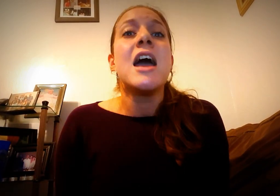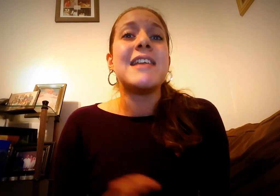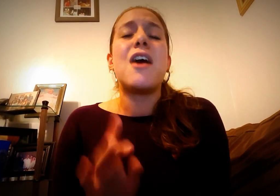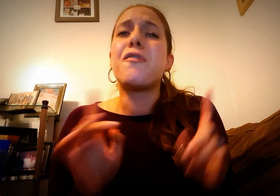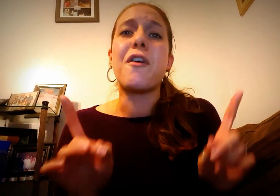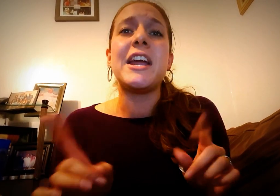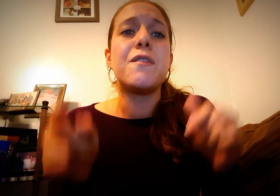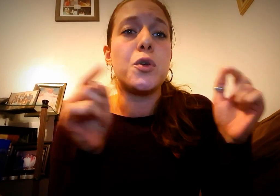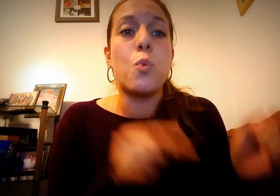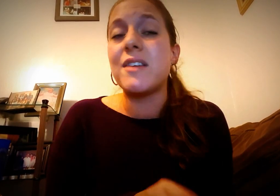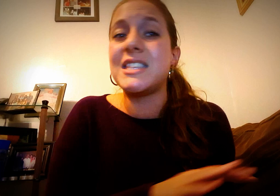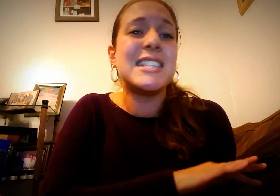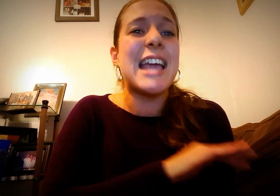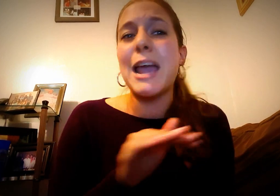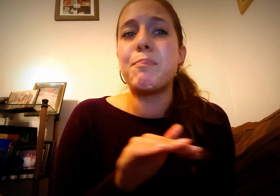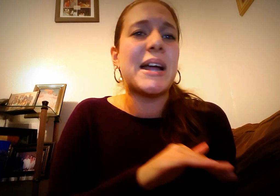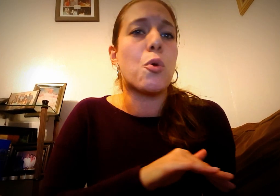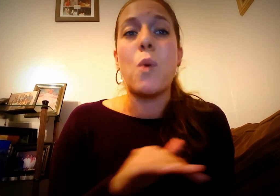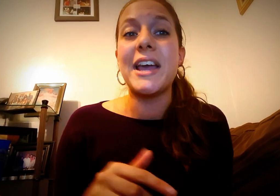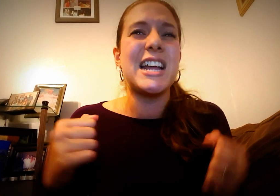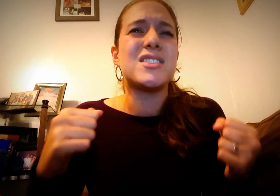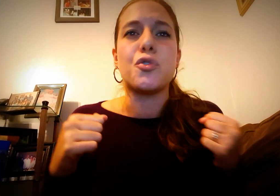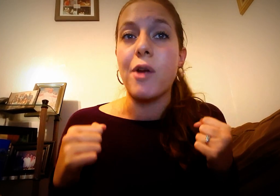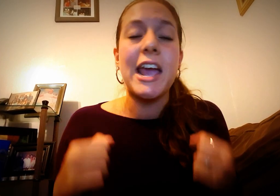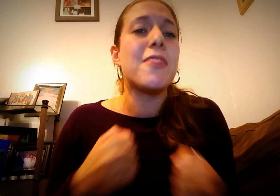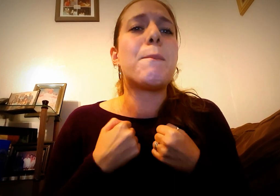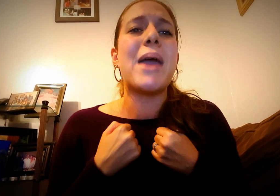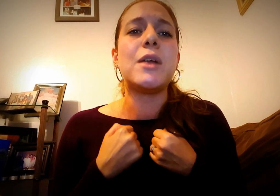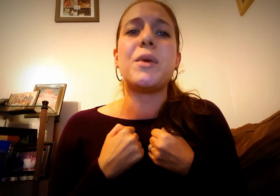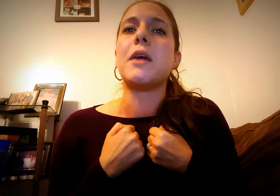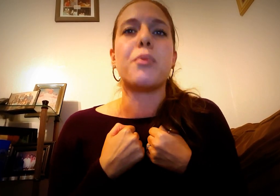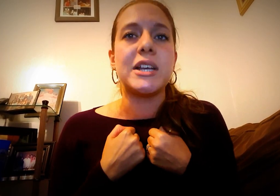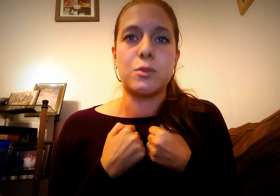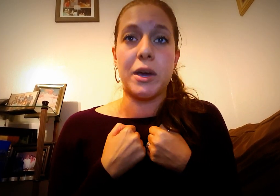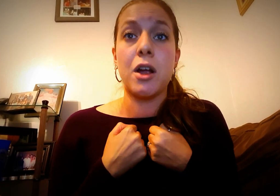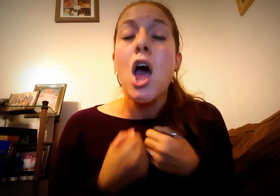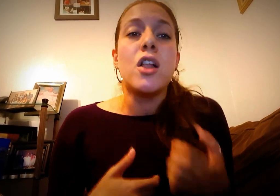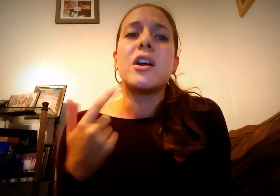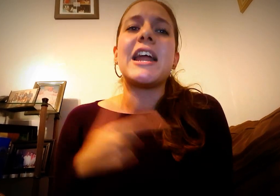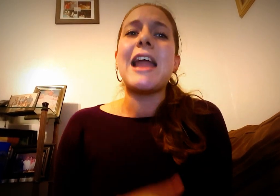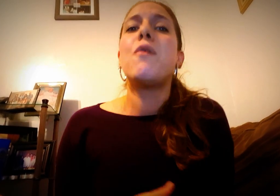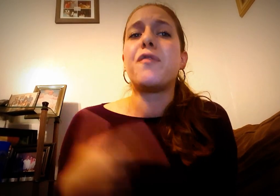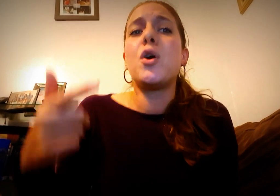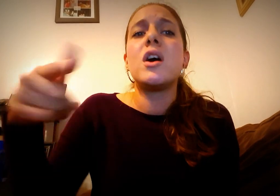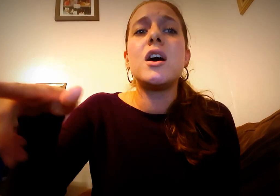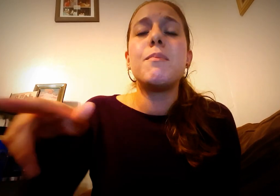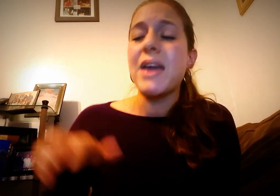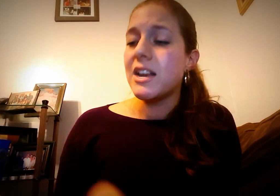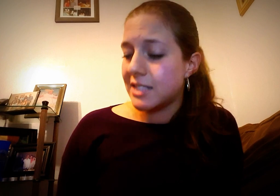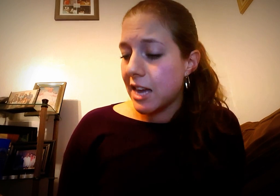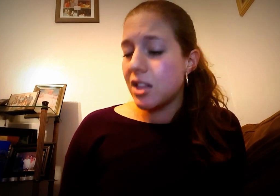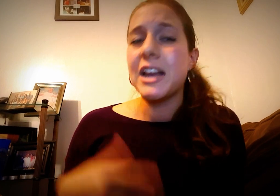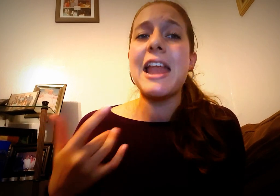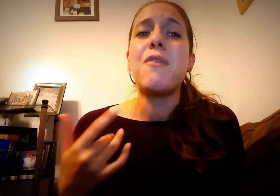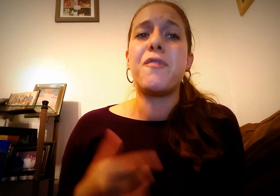not afraid of the waves. This ain't black or white, it's gray, and the pain we embrace, we're looking out for a better day. Looking out for